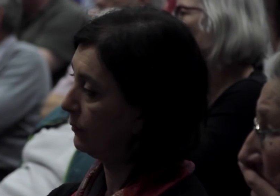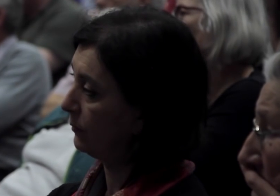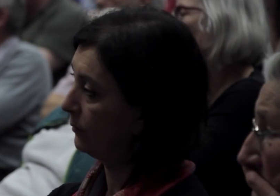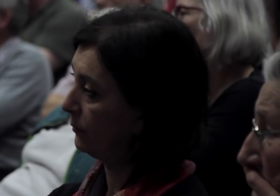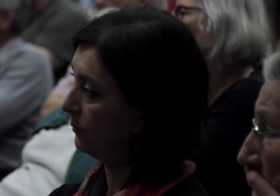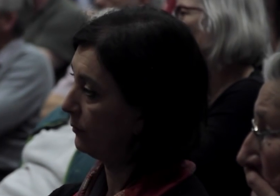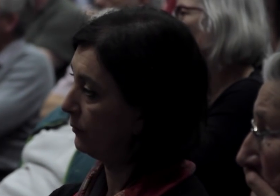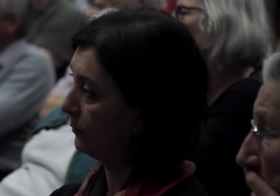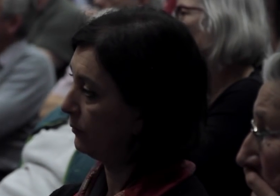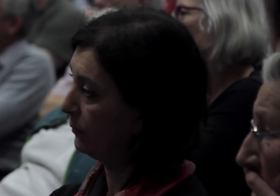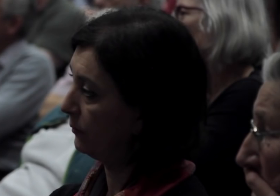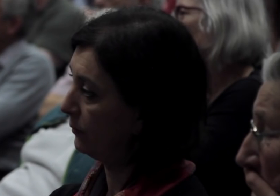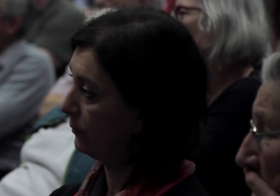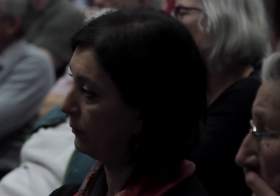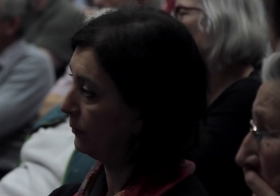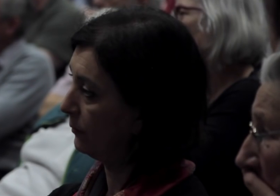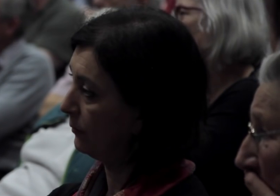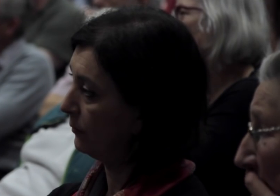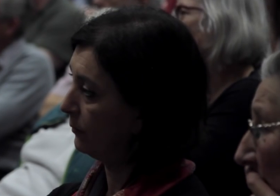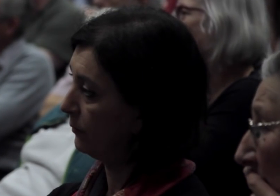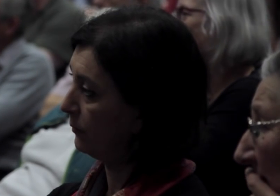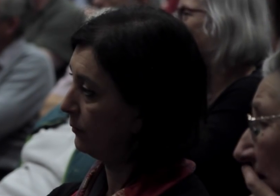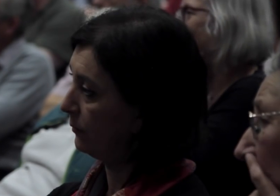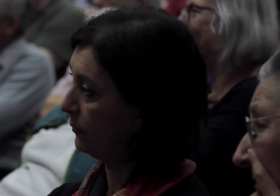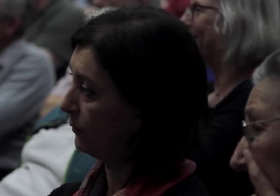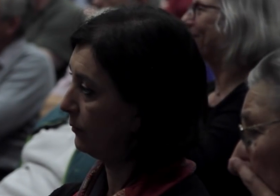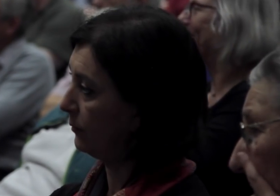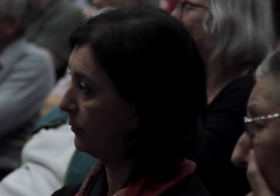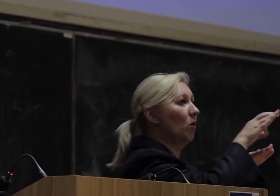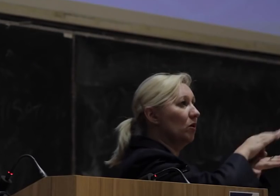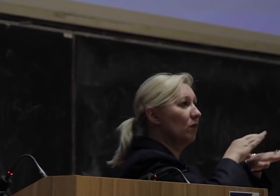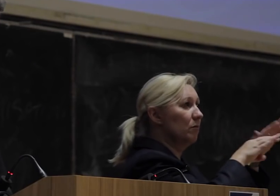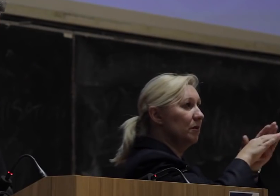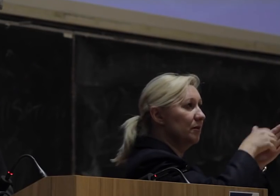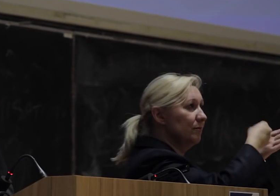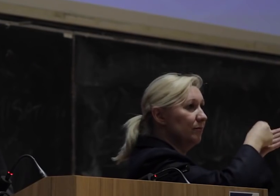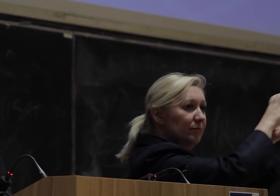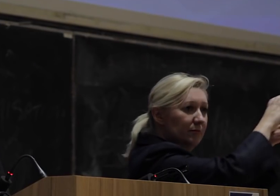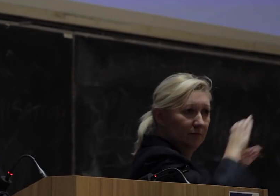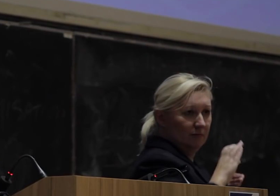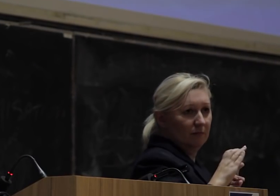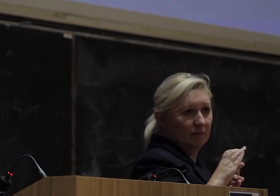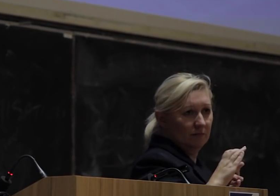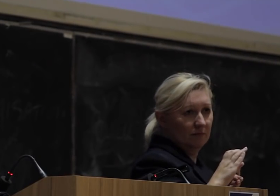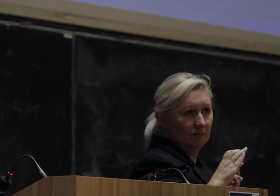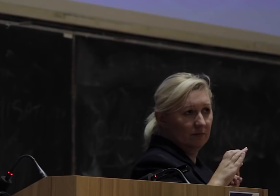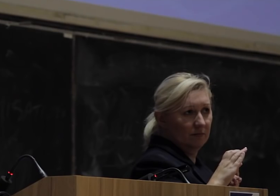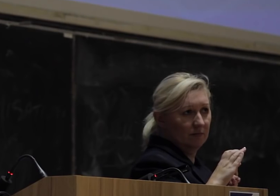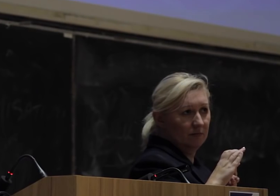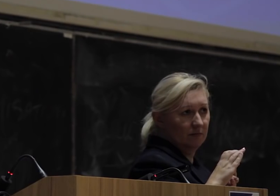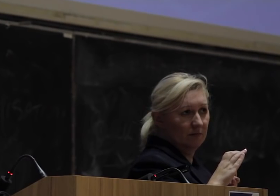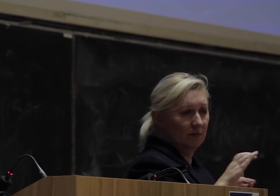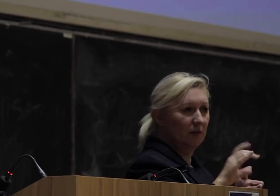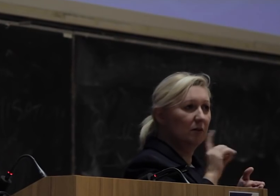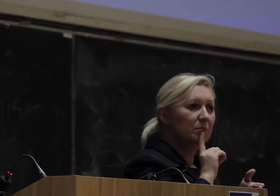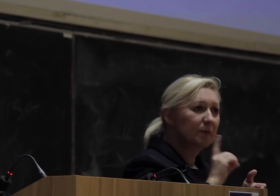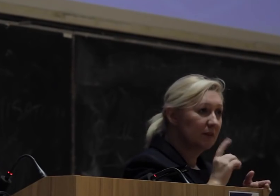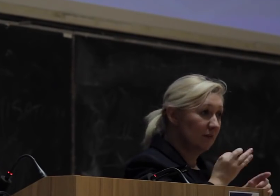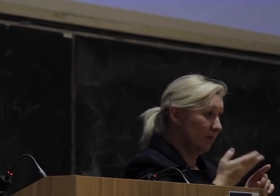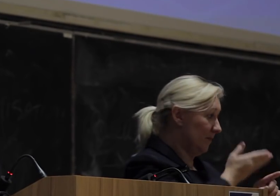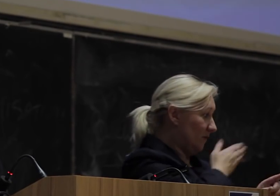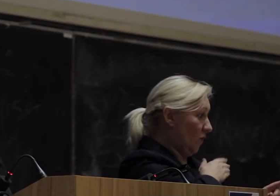to see more and greater state investment. But the tendency around the world suggests that we're moving from the 20th century system of high state support